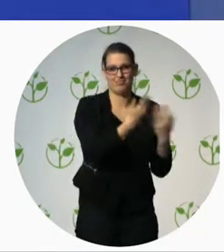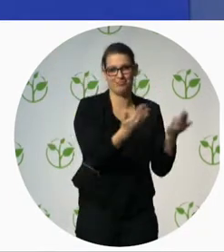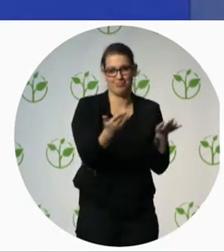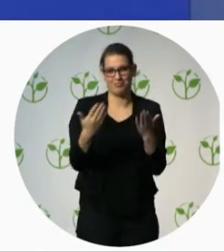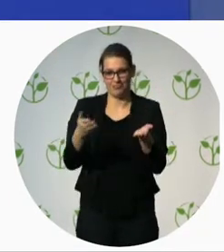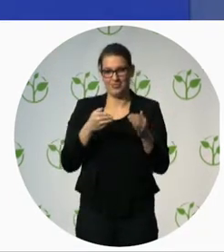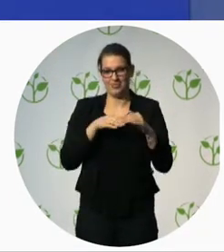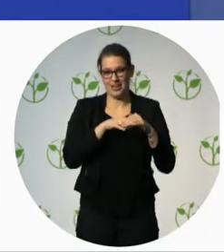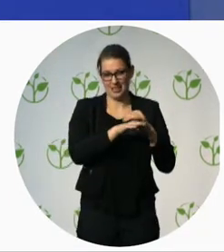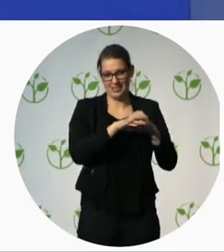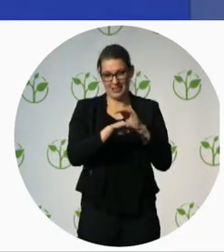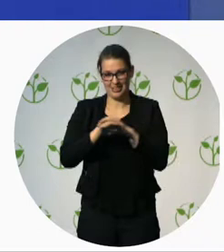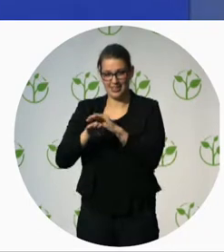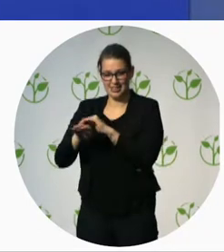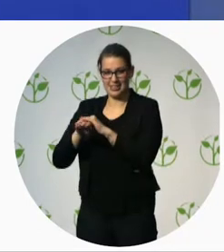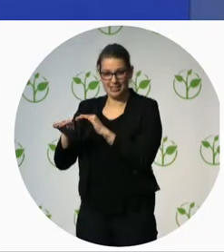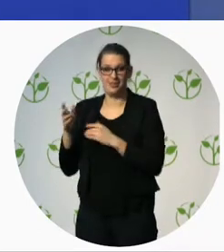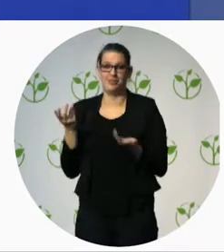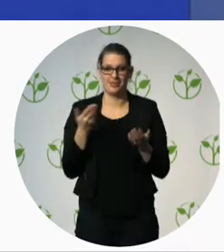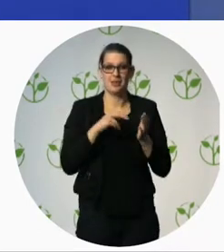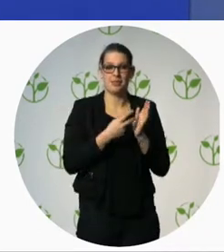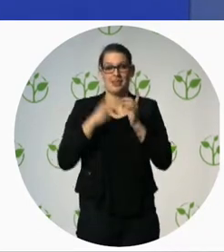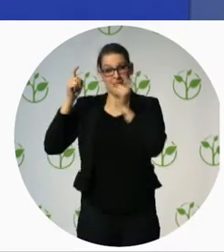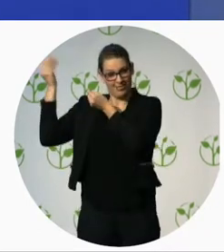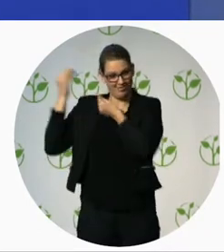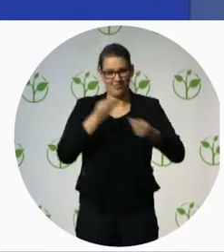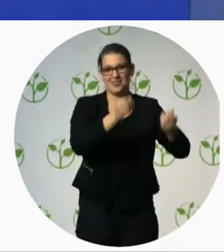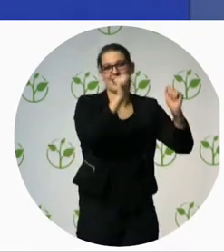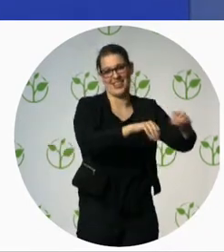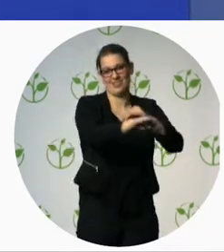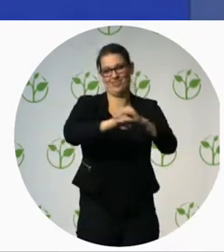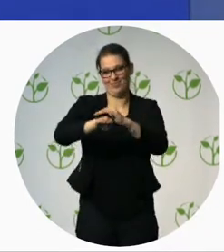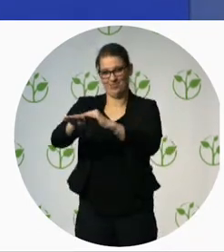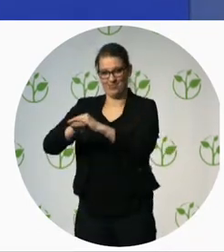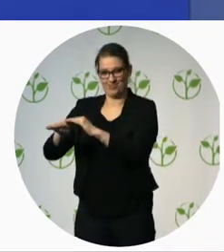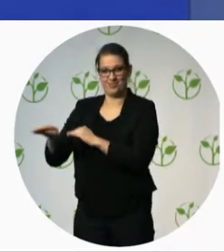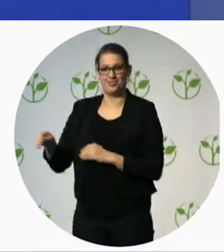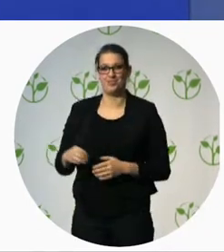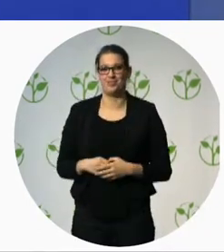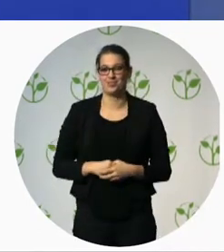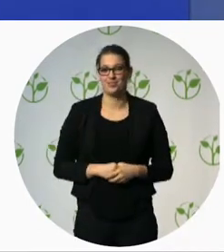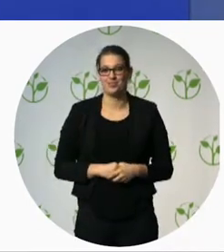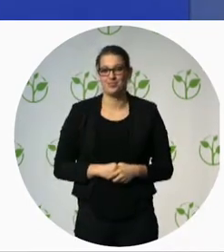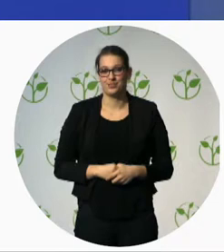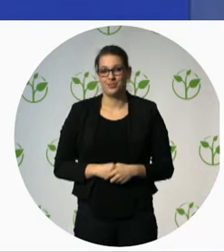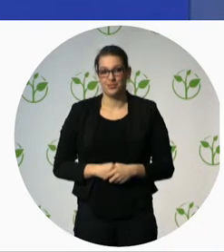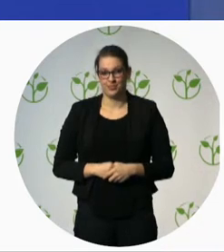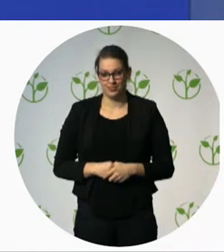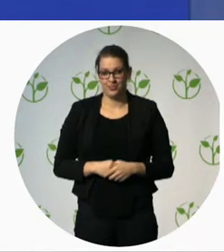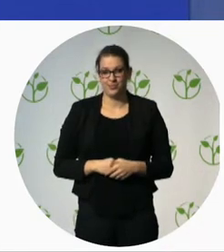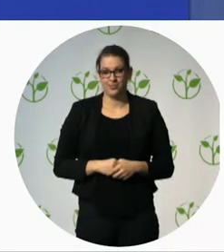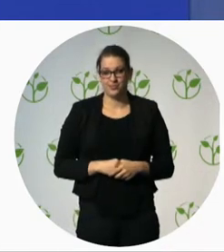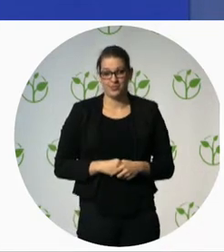us to have an accessibility legislation. It's great, it's important, it's the basis, but we need